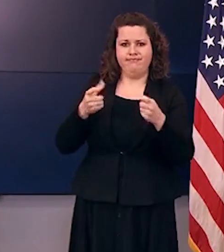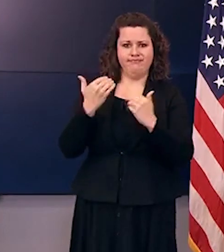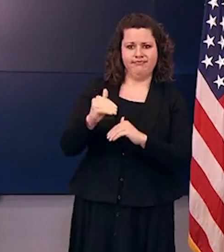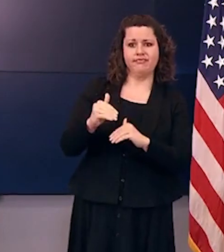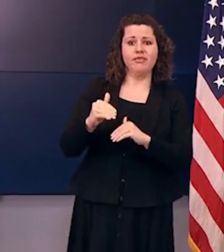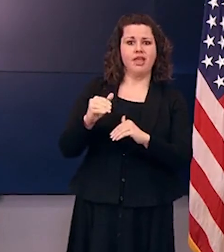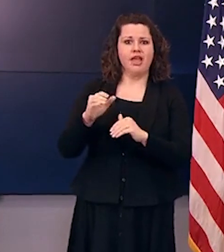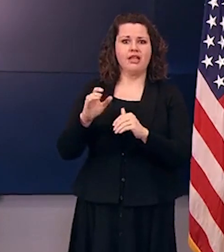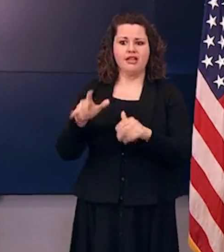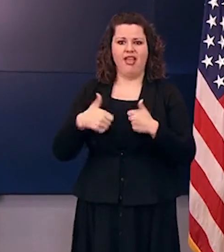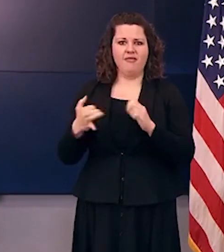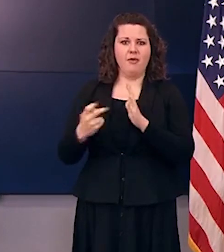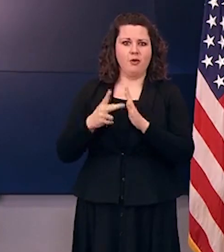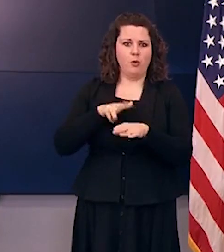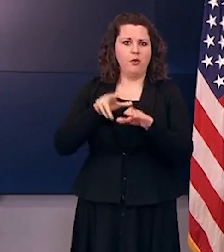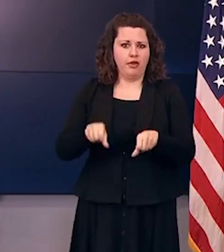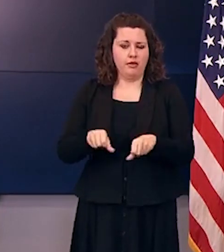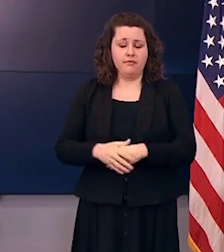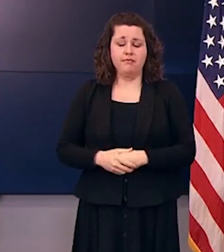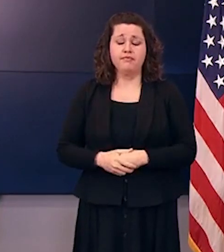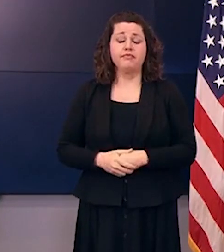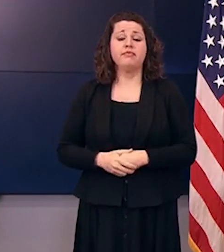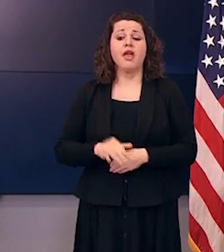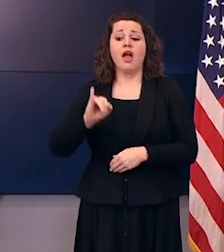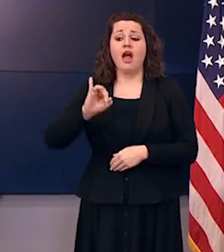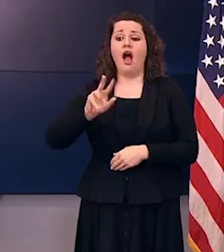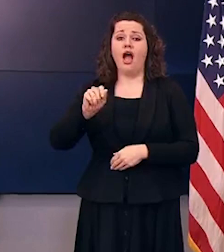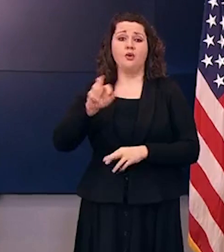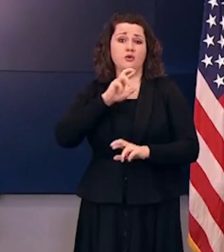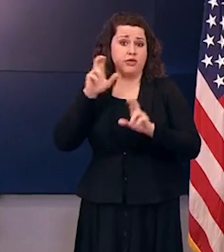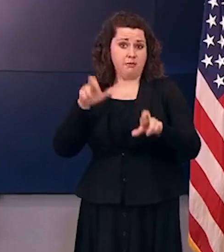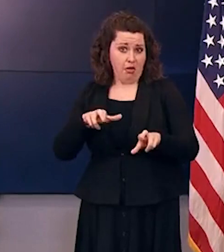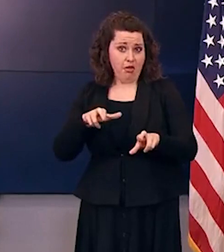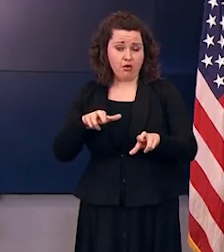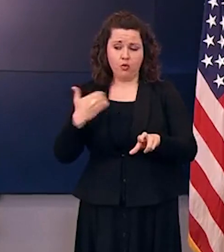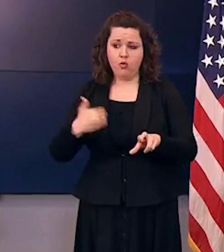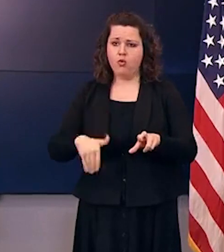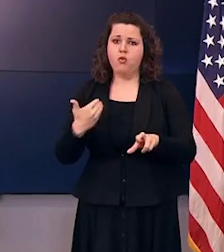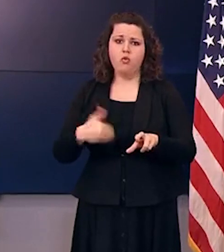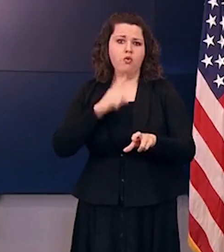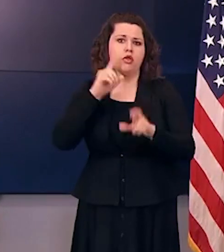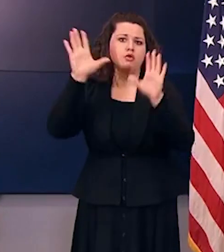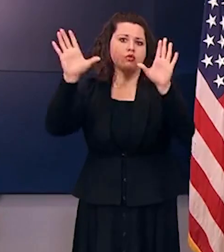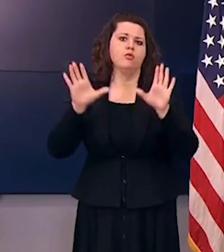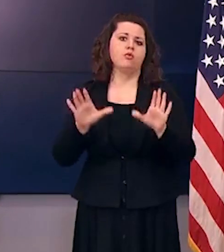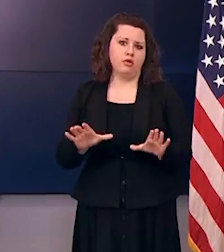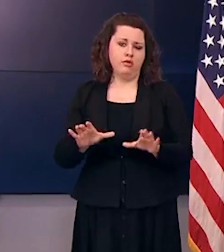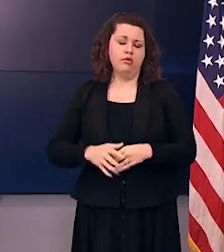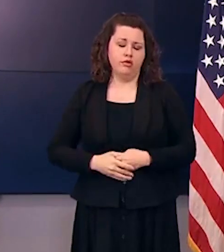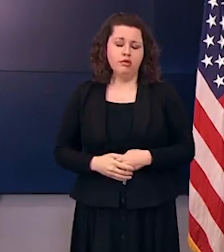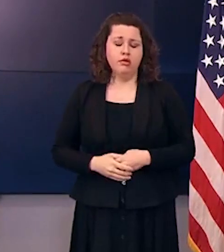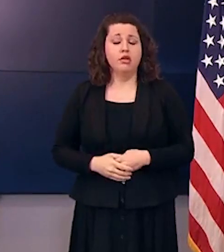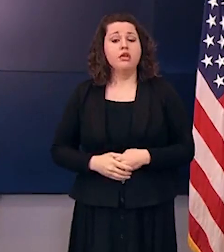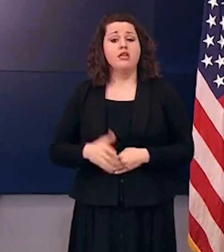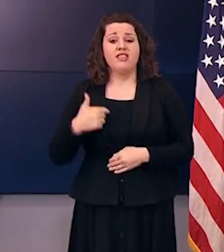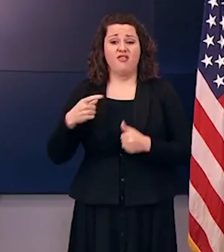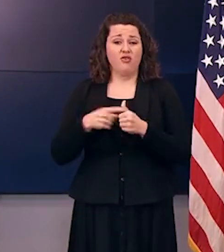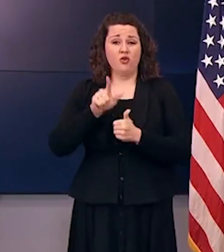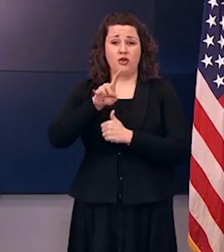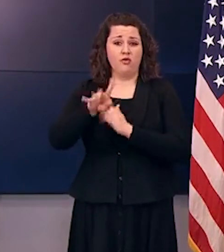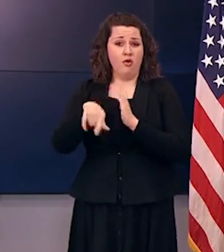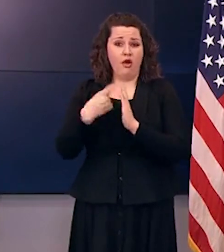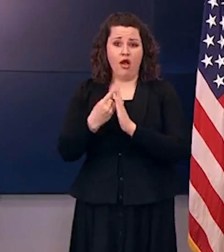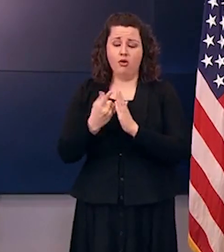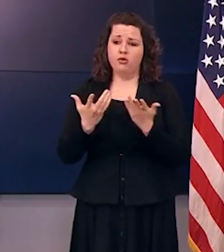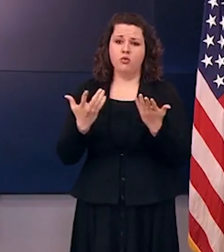getting life back to normal. Iowa's response to this opportunity has been incredible. In the first 24